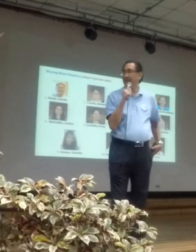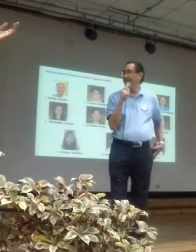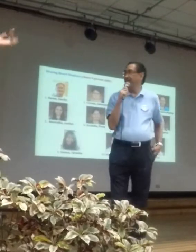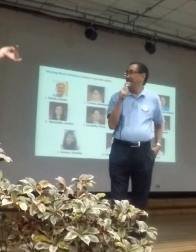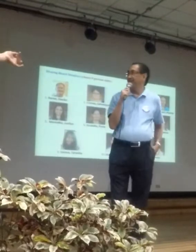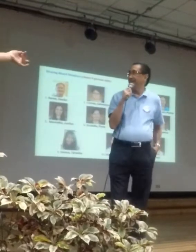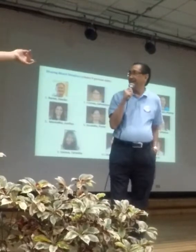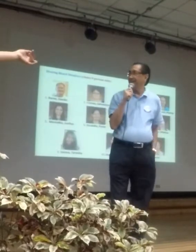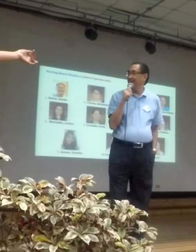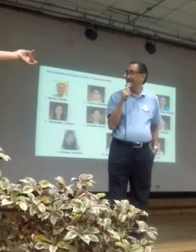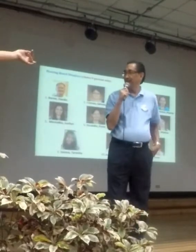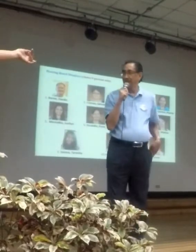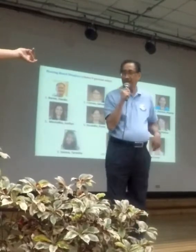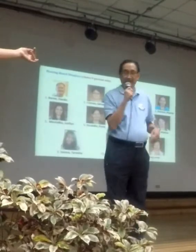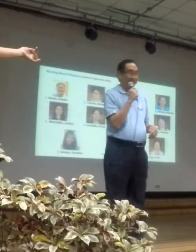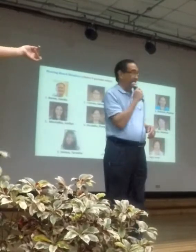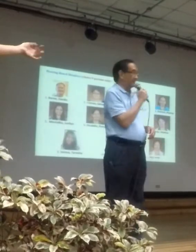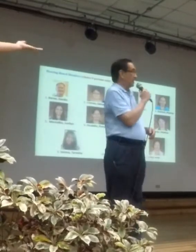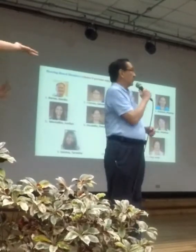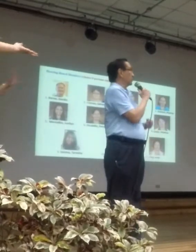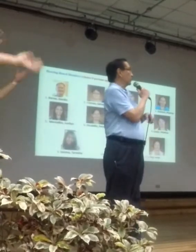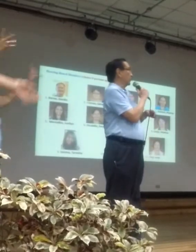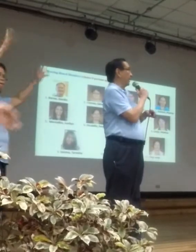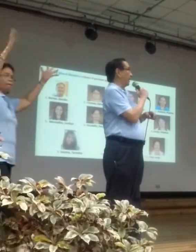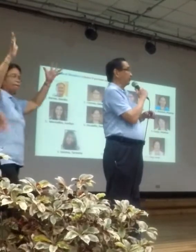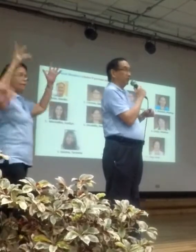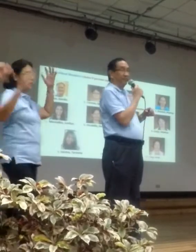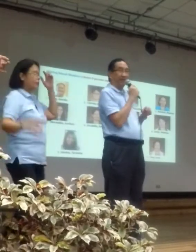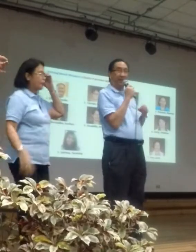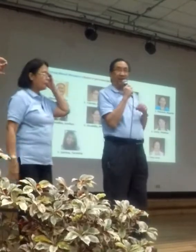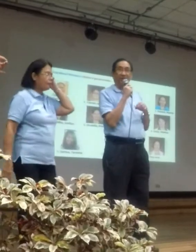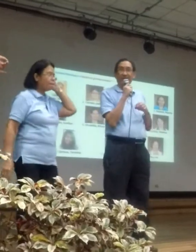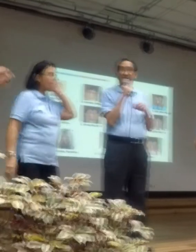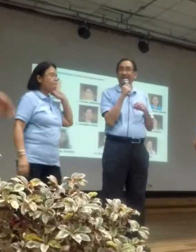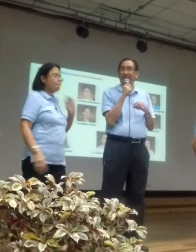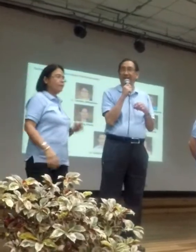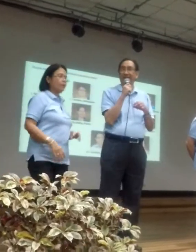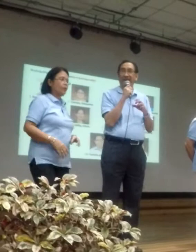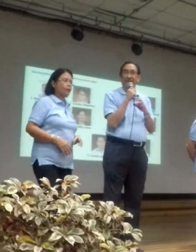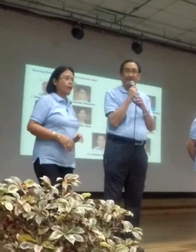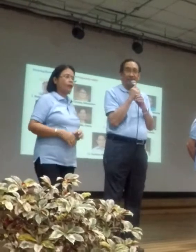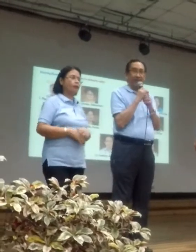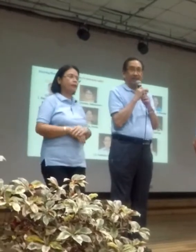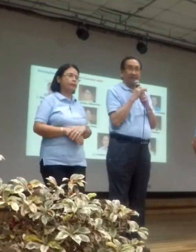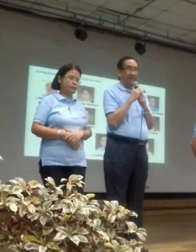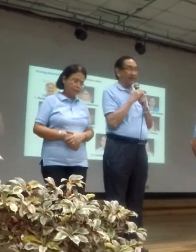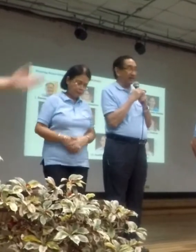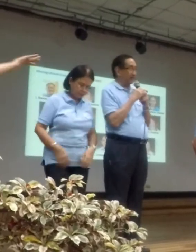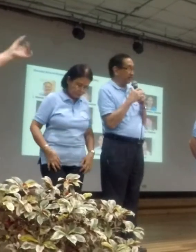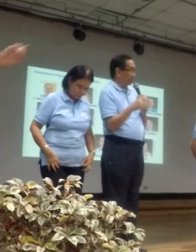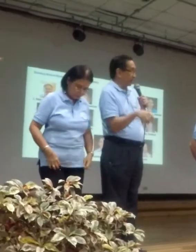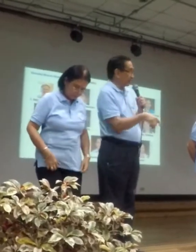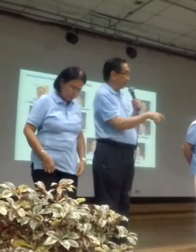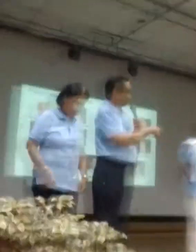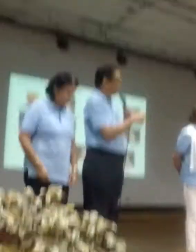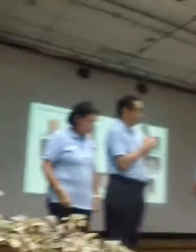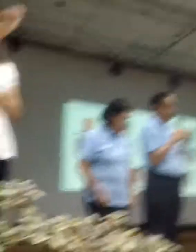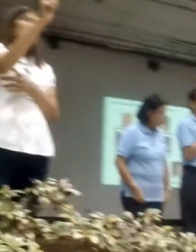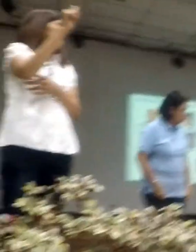Lucy. Lucy. So out of the 11 candidates, there are 10 who